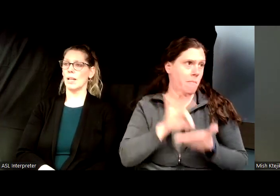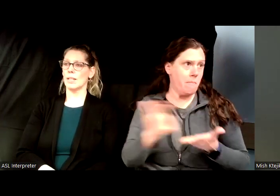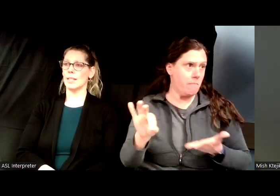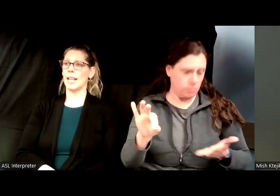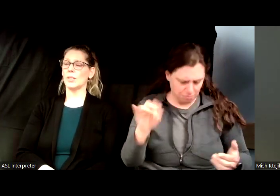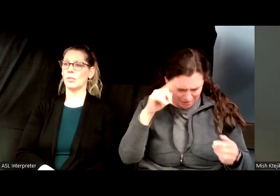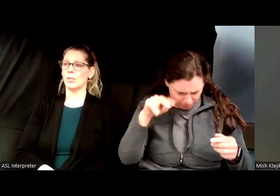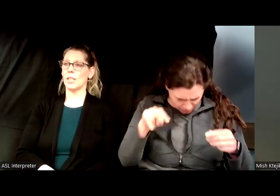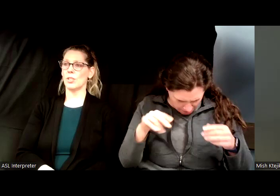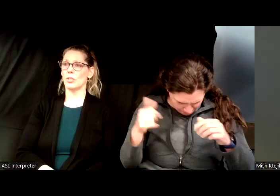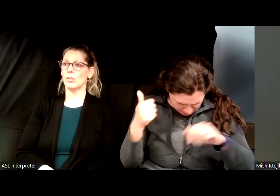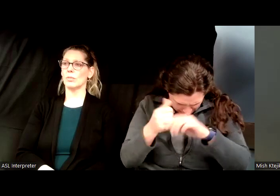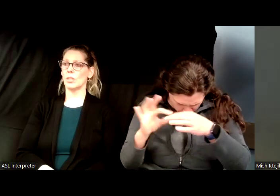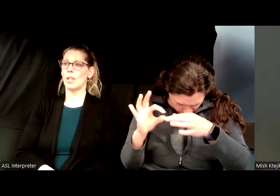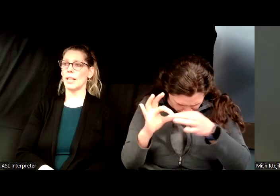credential,